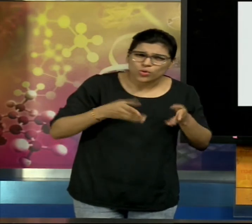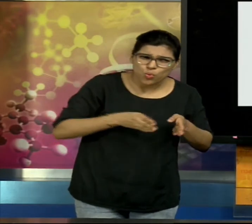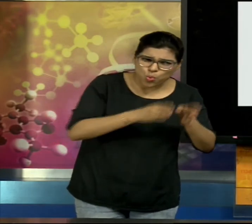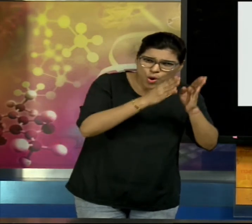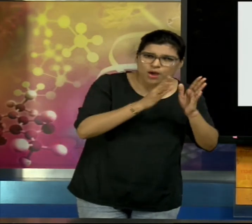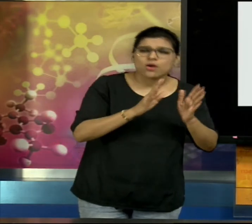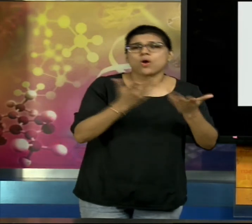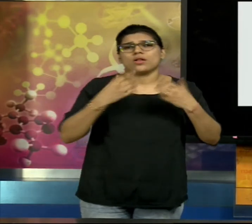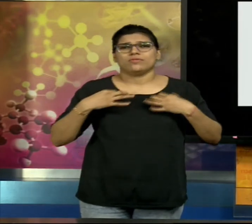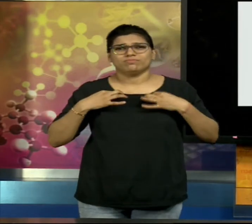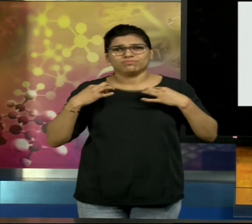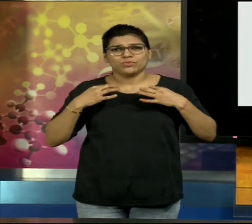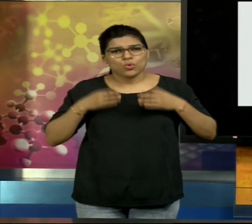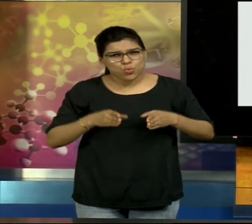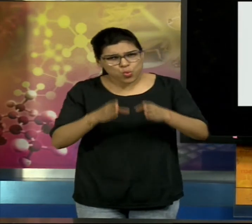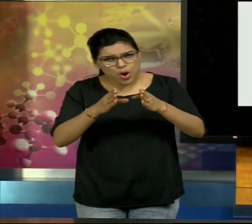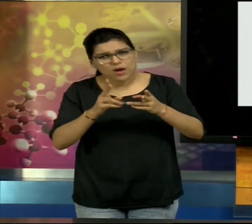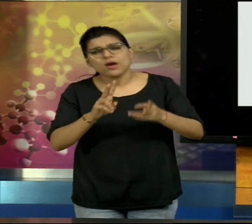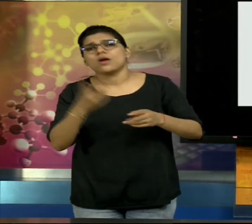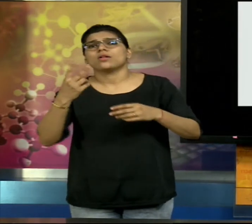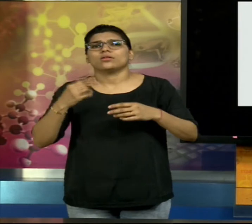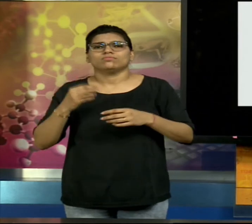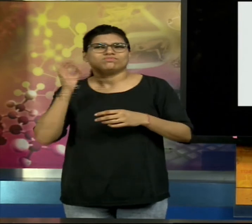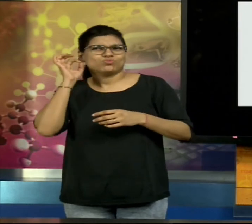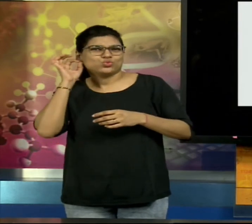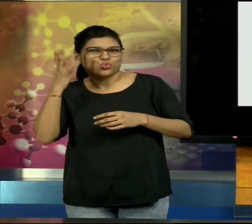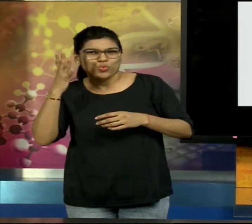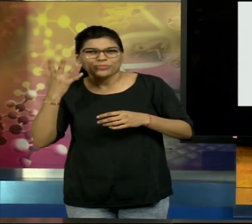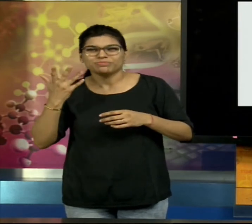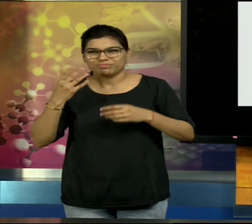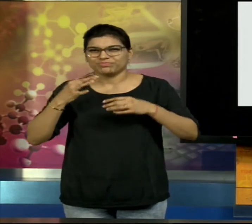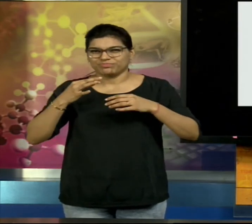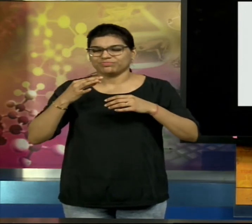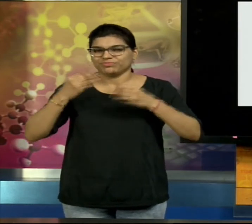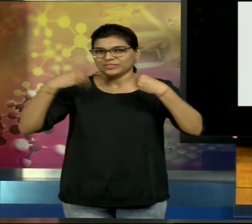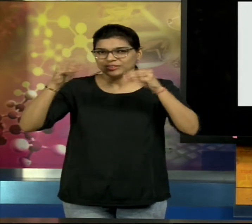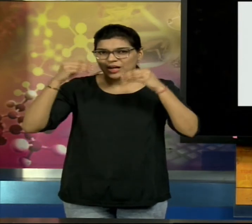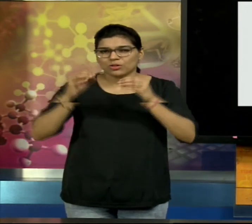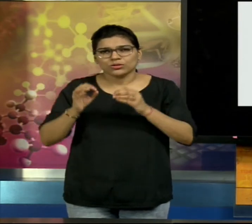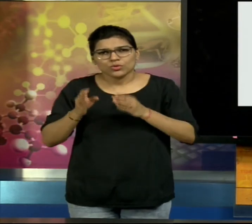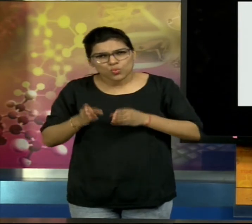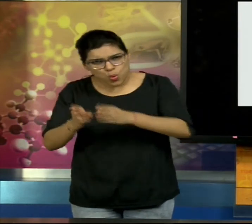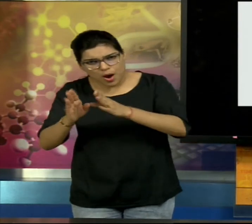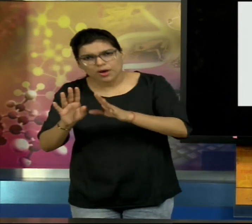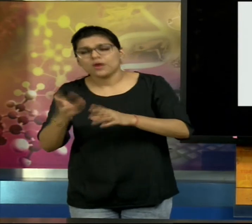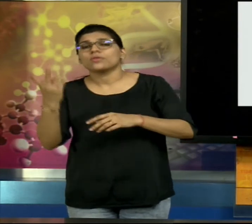Sometimes there are so many shops at one place for different things,